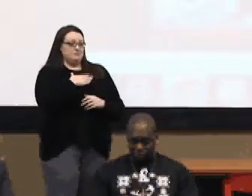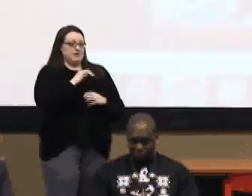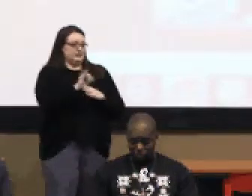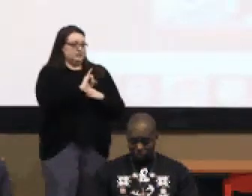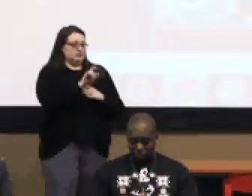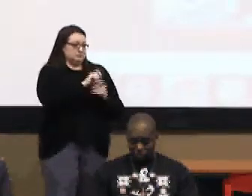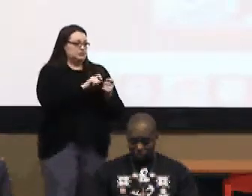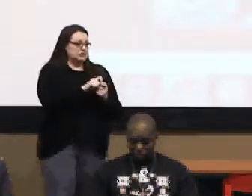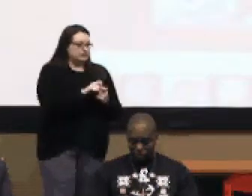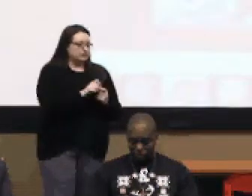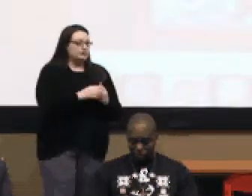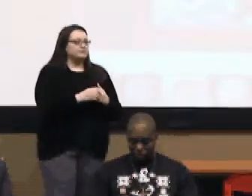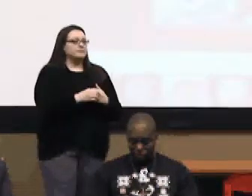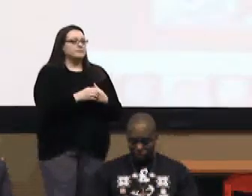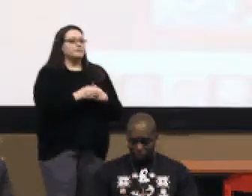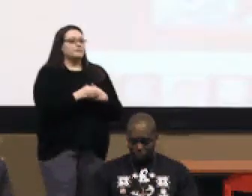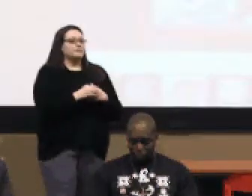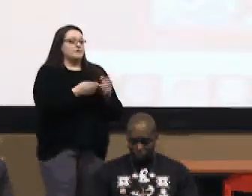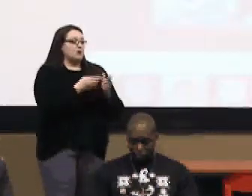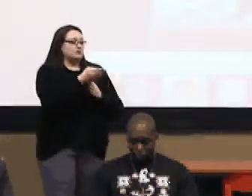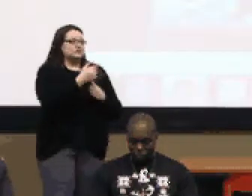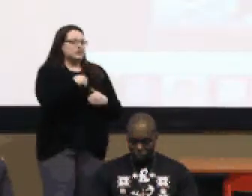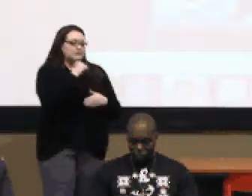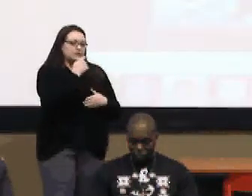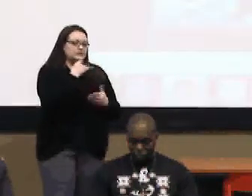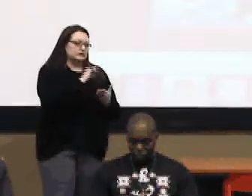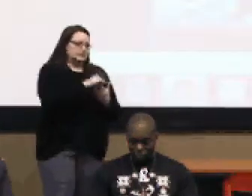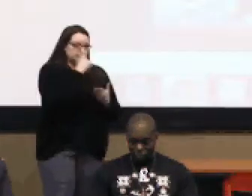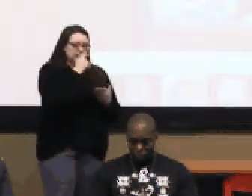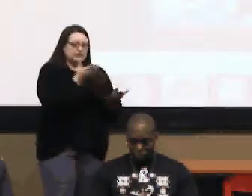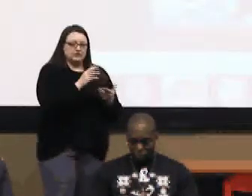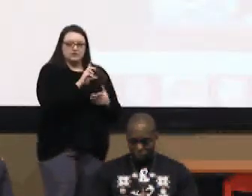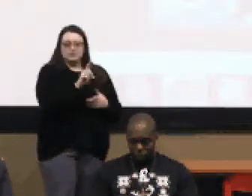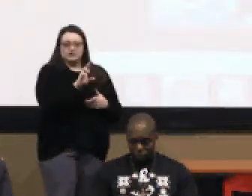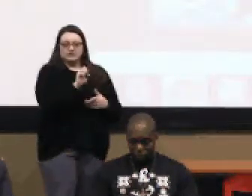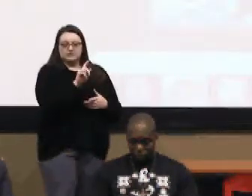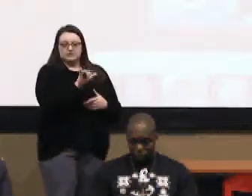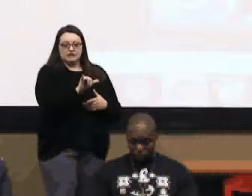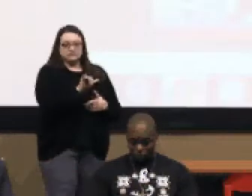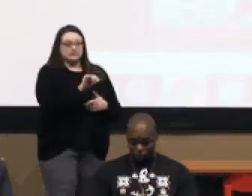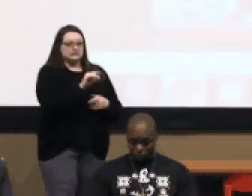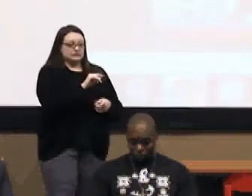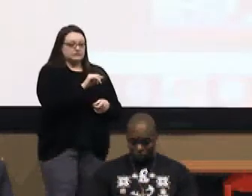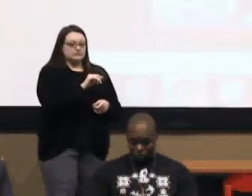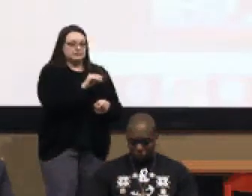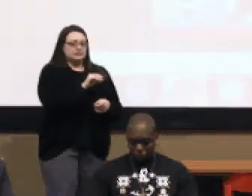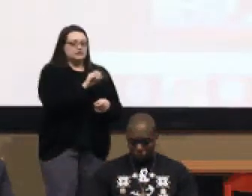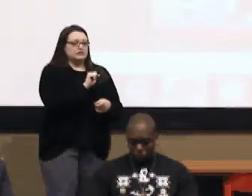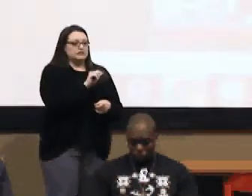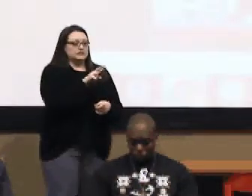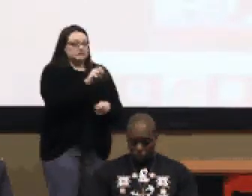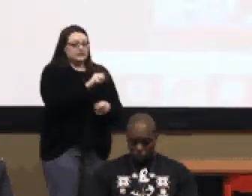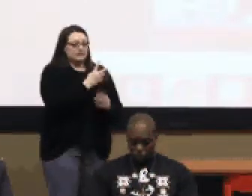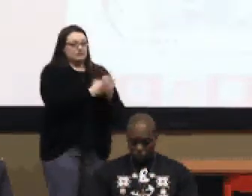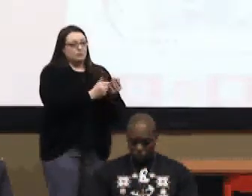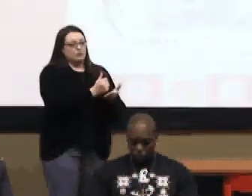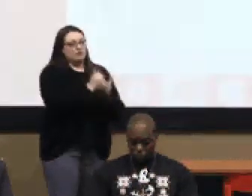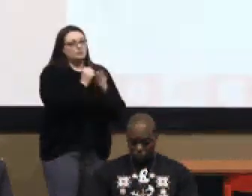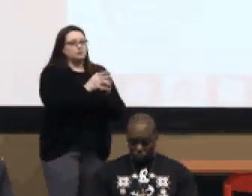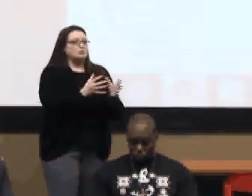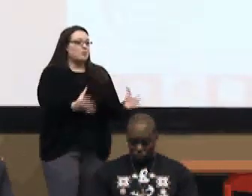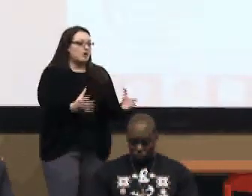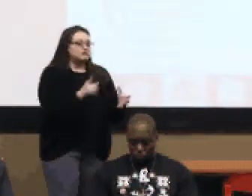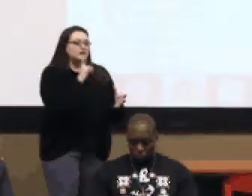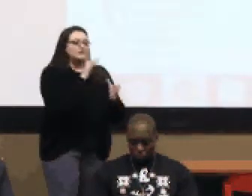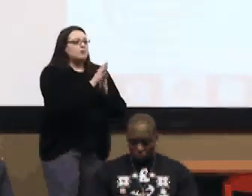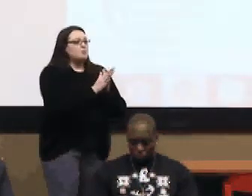particular. Honestly, I'm not saying this because they're here. Dustin was immensely helpful to me, and I'm